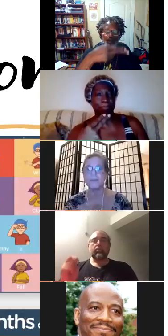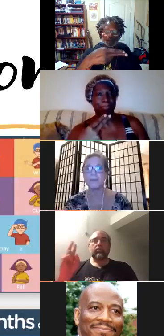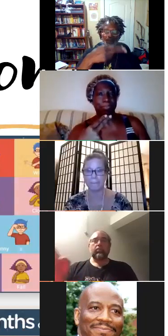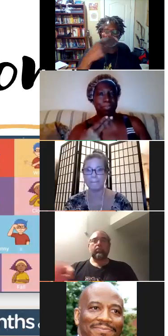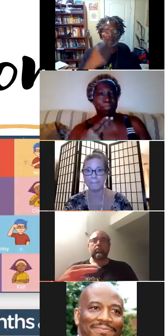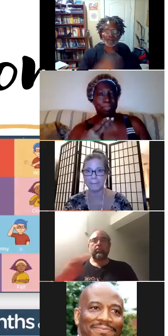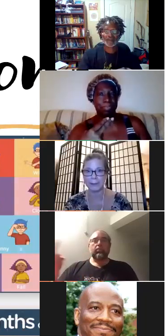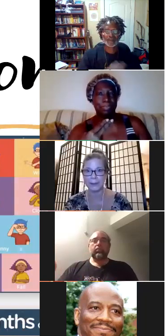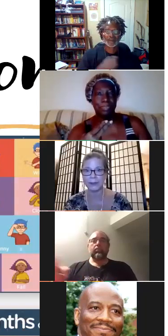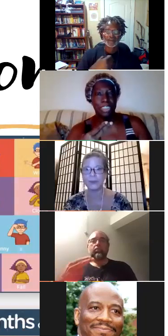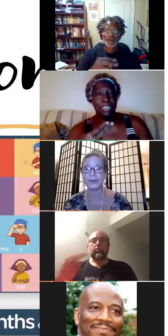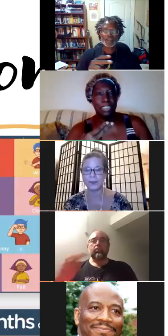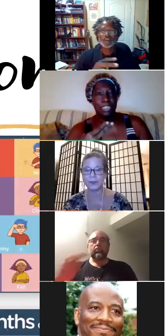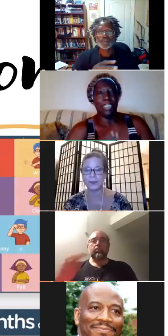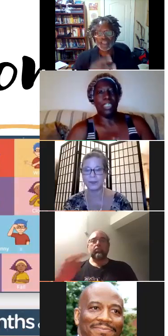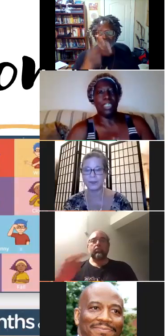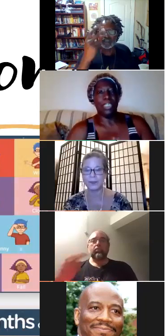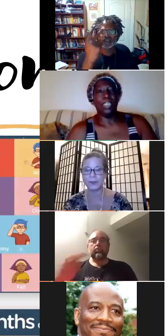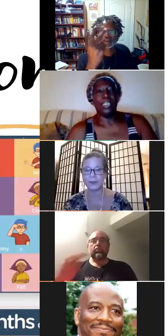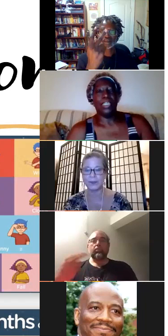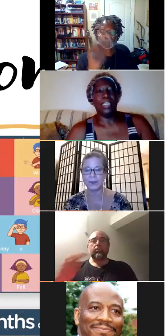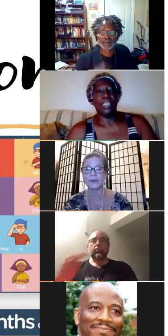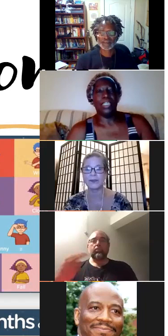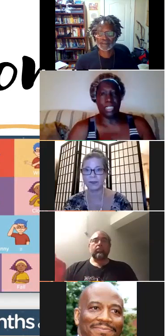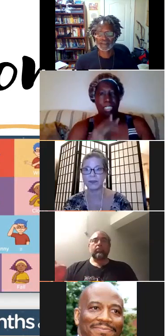Thursday. Okay, do it again.